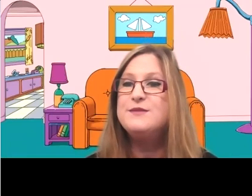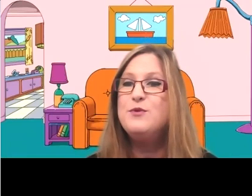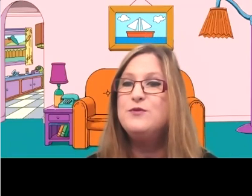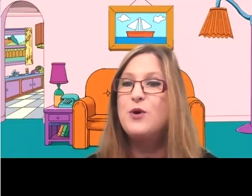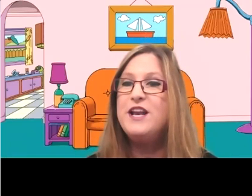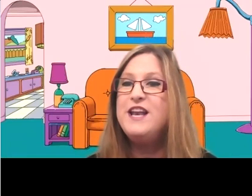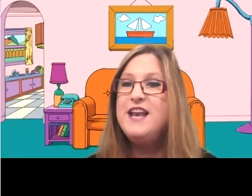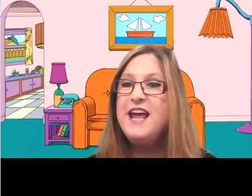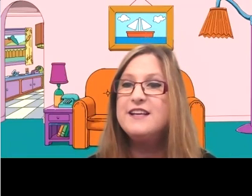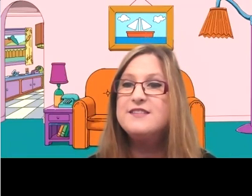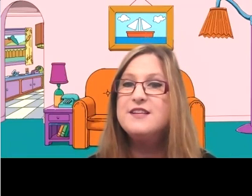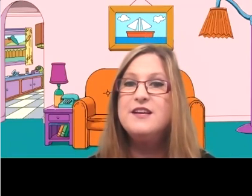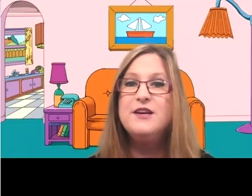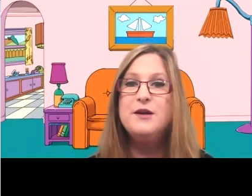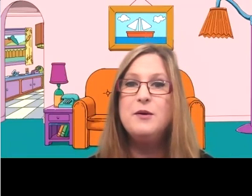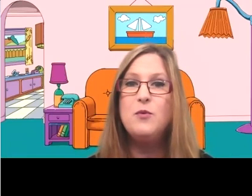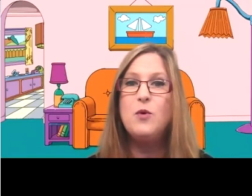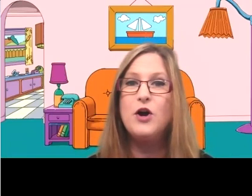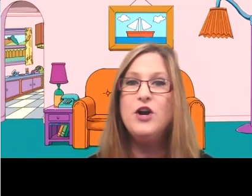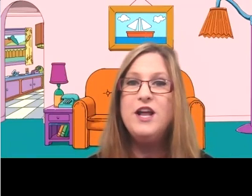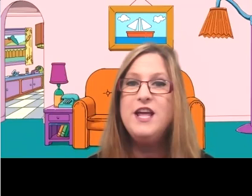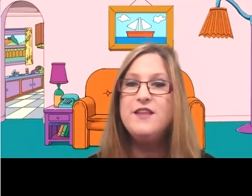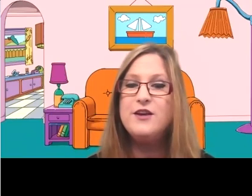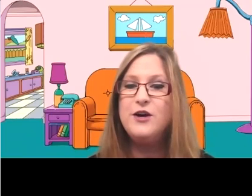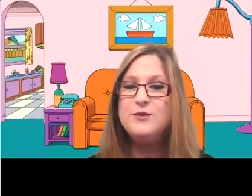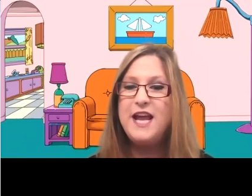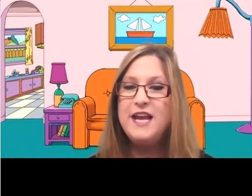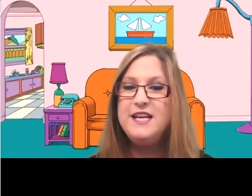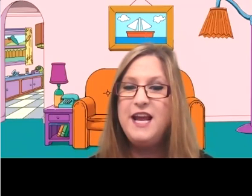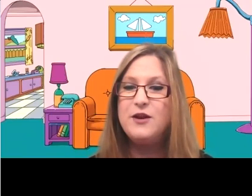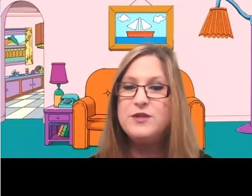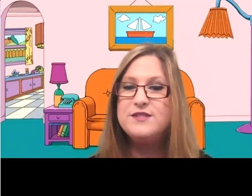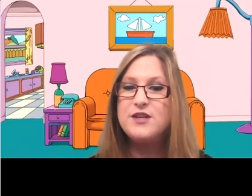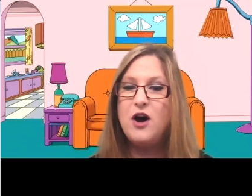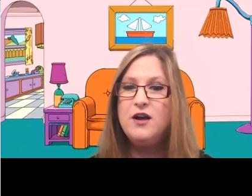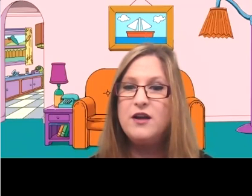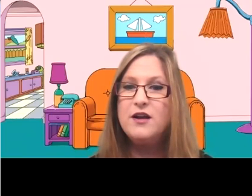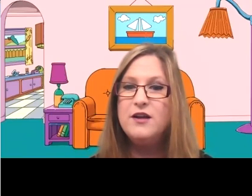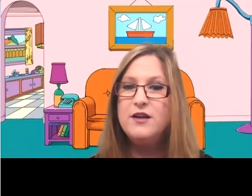Okay, let's move to our next word that goes hand in hand with